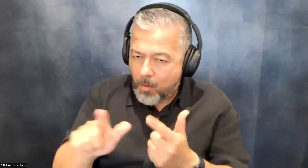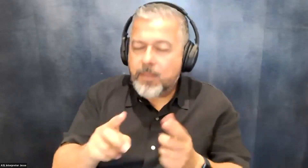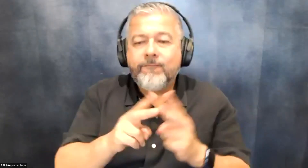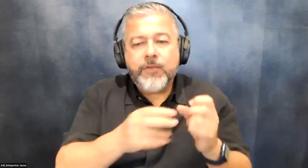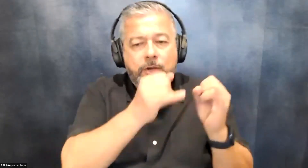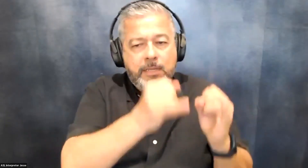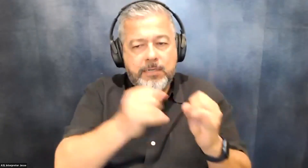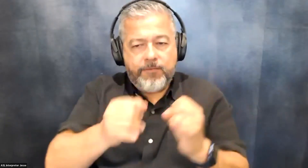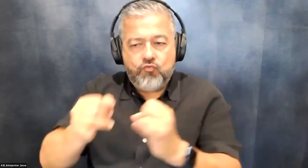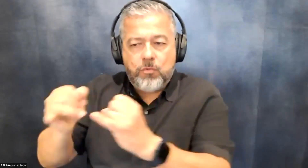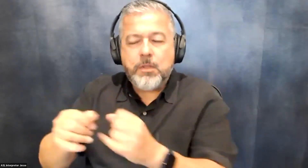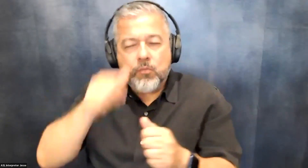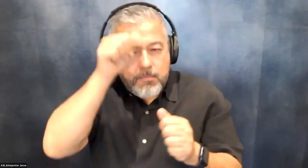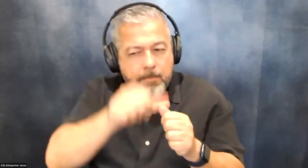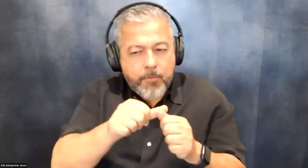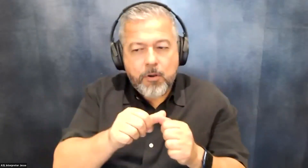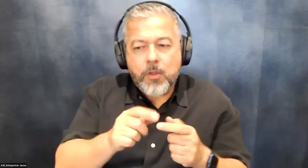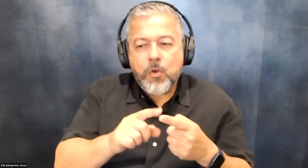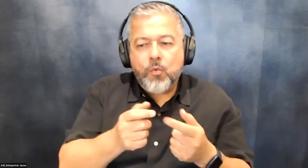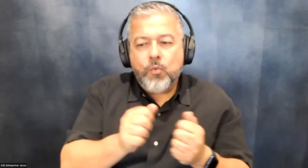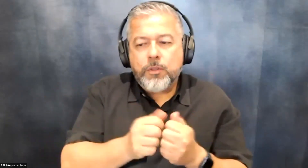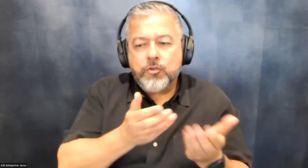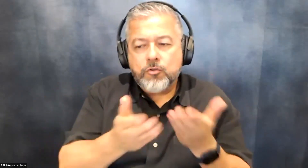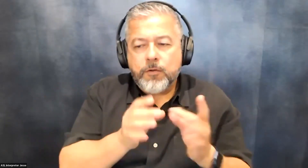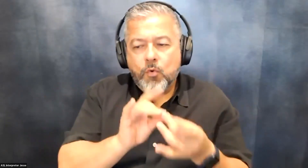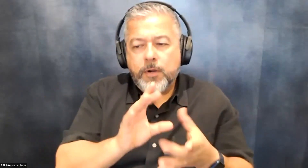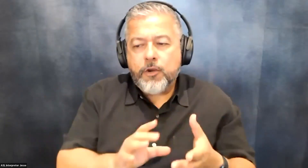as you communicate with the service coordinators as part of the planning team.